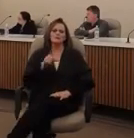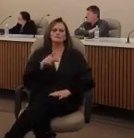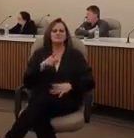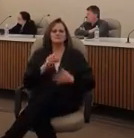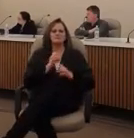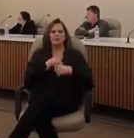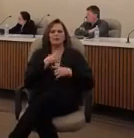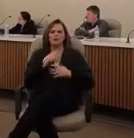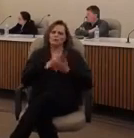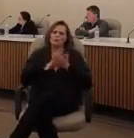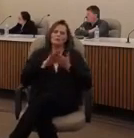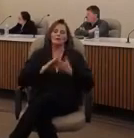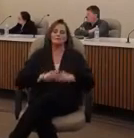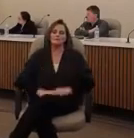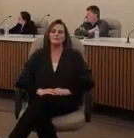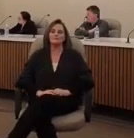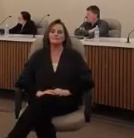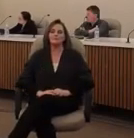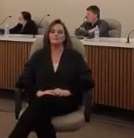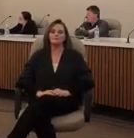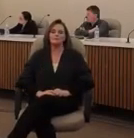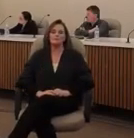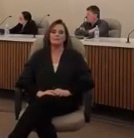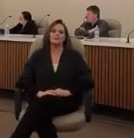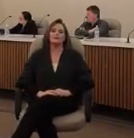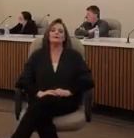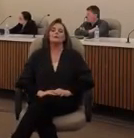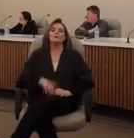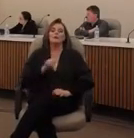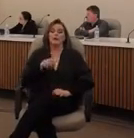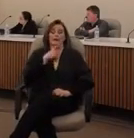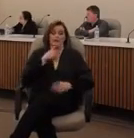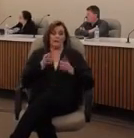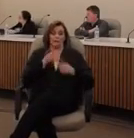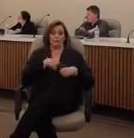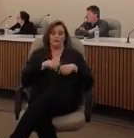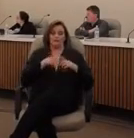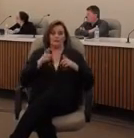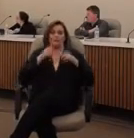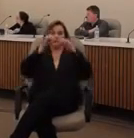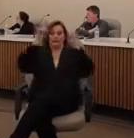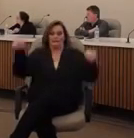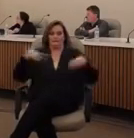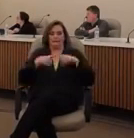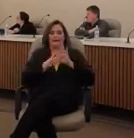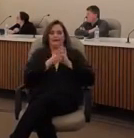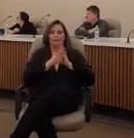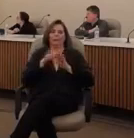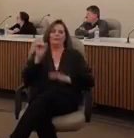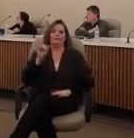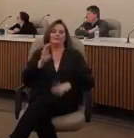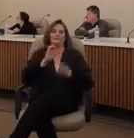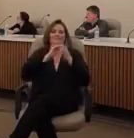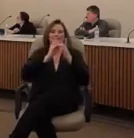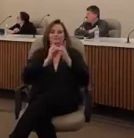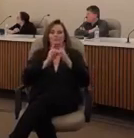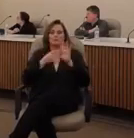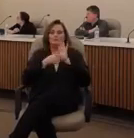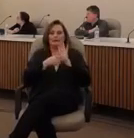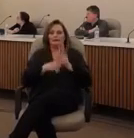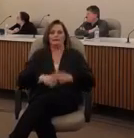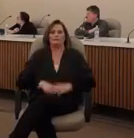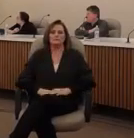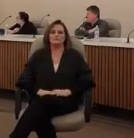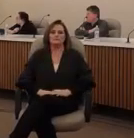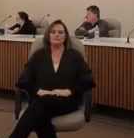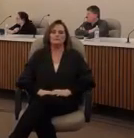attractive than it currently is and just make it look better. He's proposing to replace the sign with a modern digital type sign. And I think